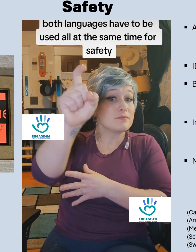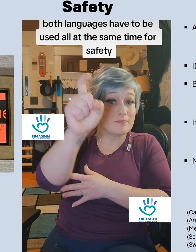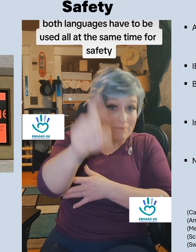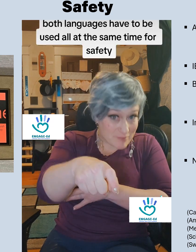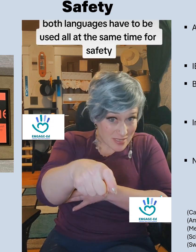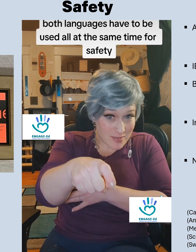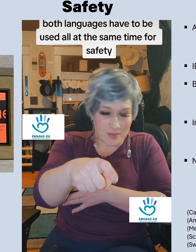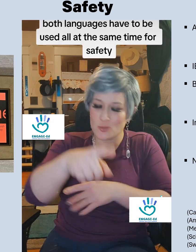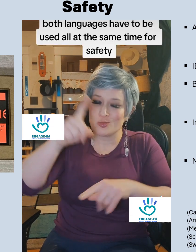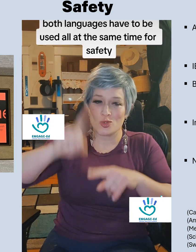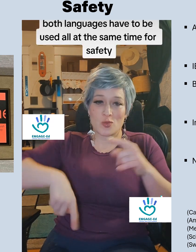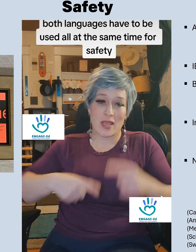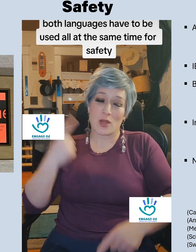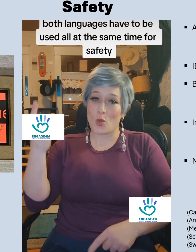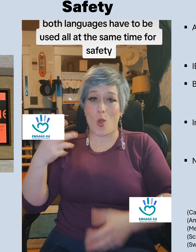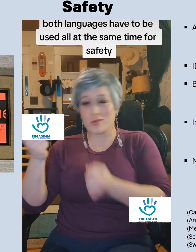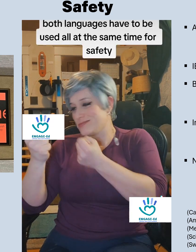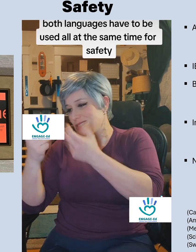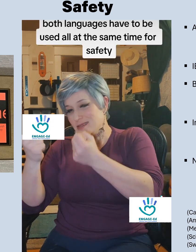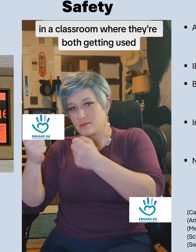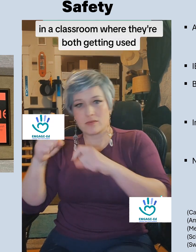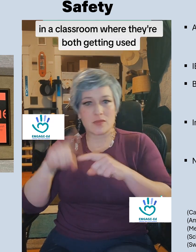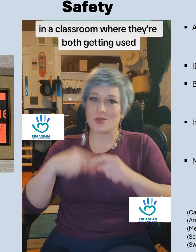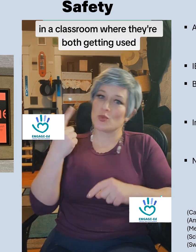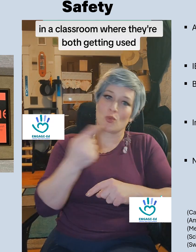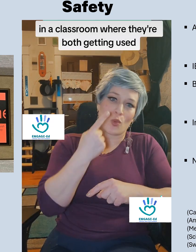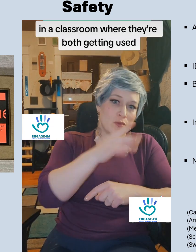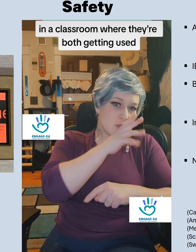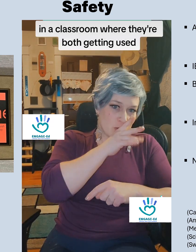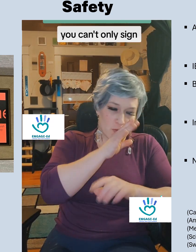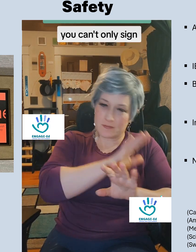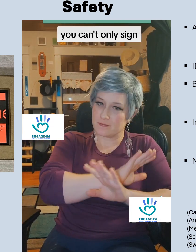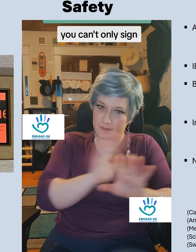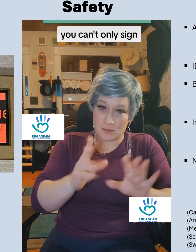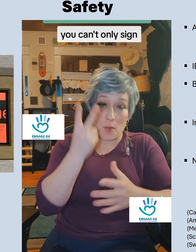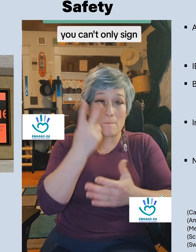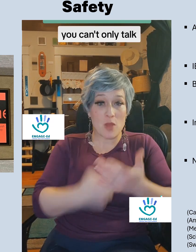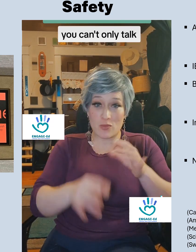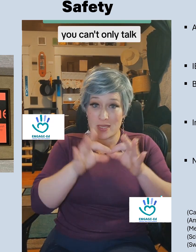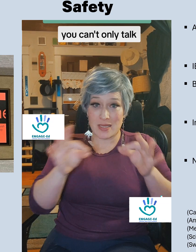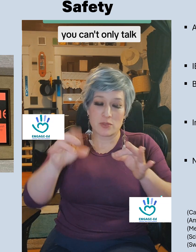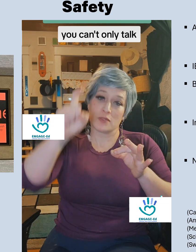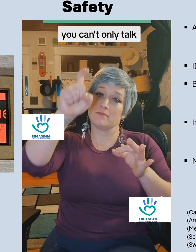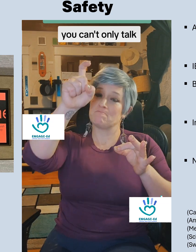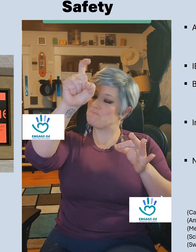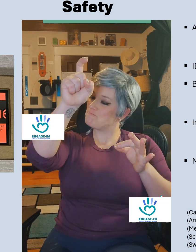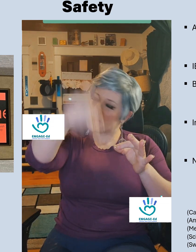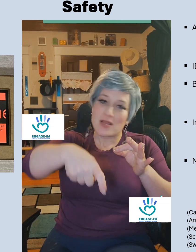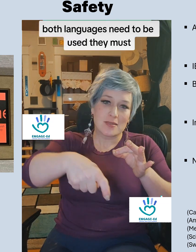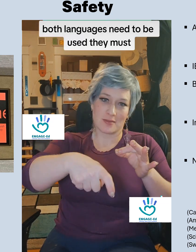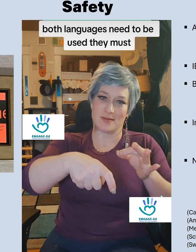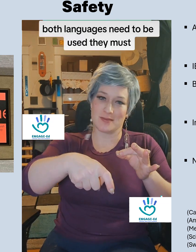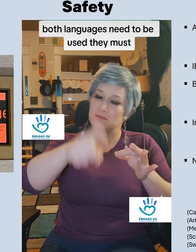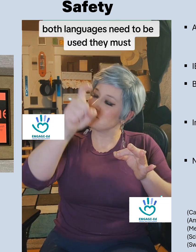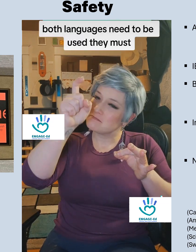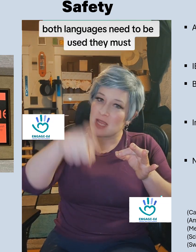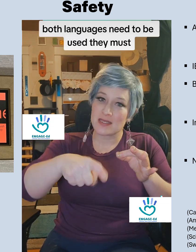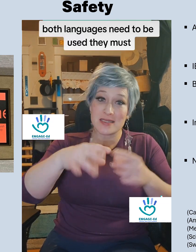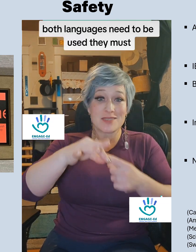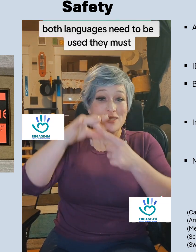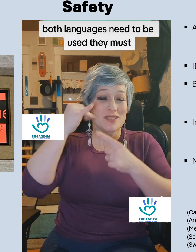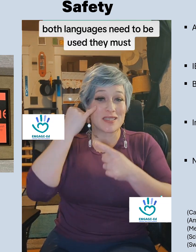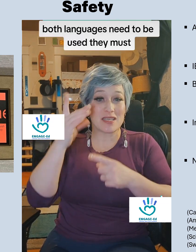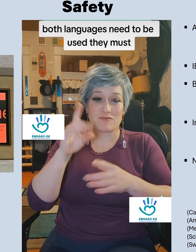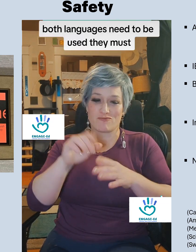both languages have to be used all at the same time for safety in a classroom where they're both getting used. You can't only sign, you can't only talk. Both languages need